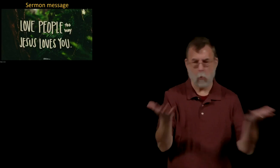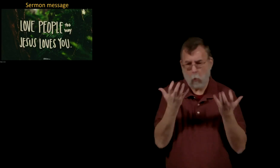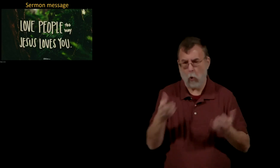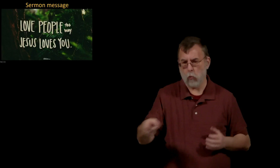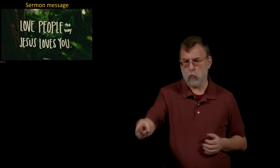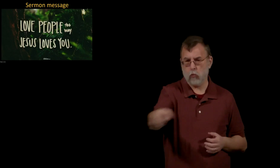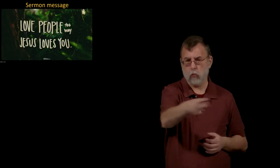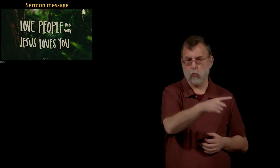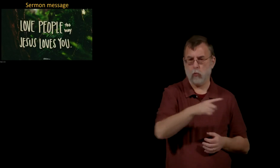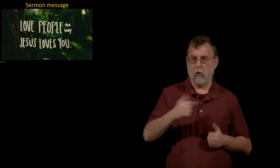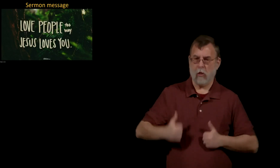loves all of us,